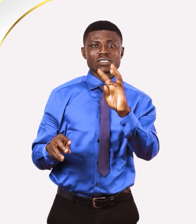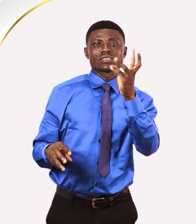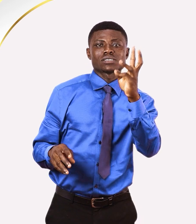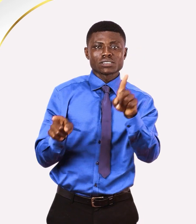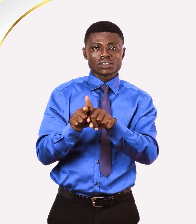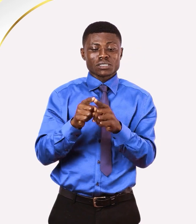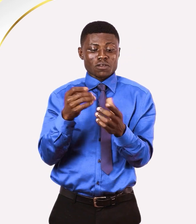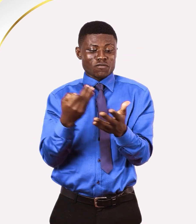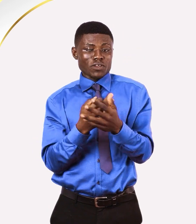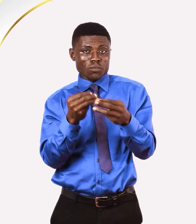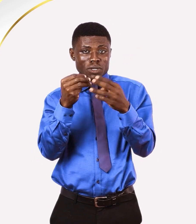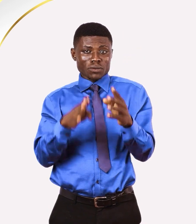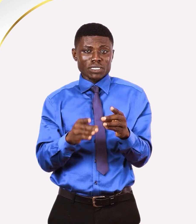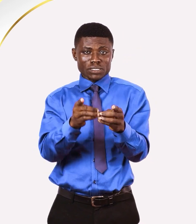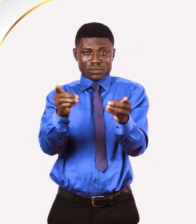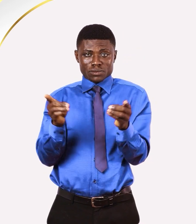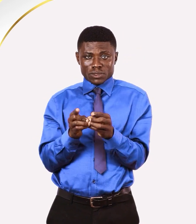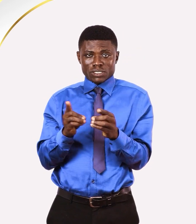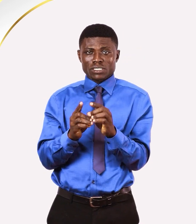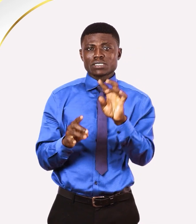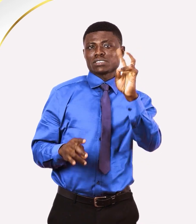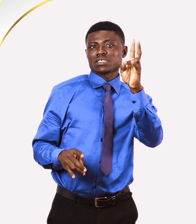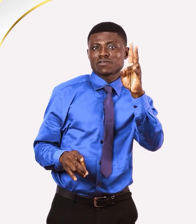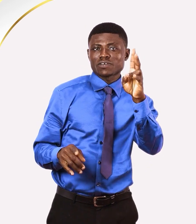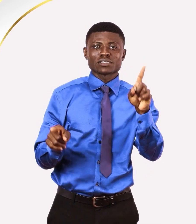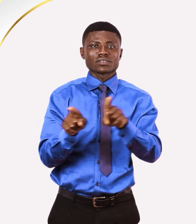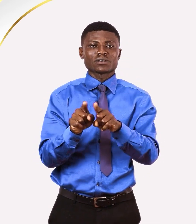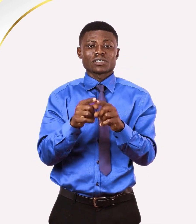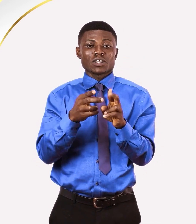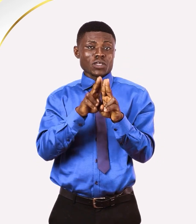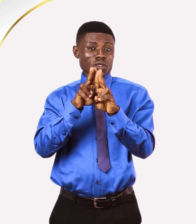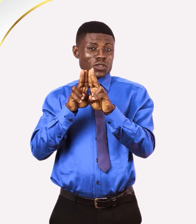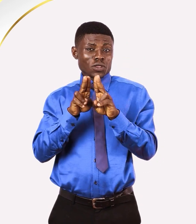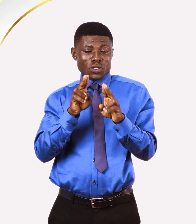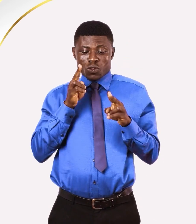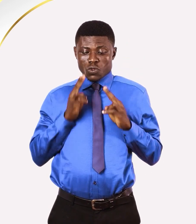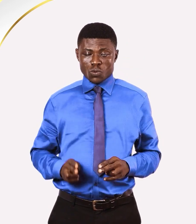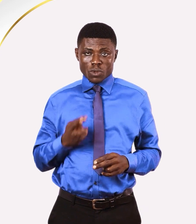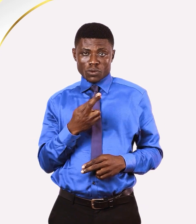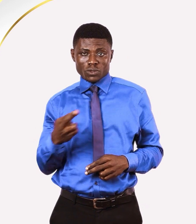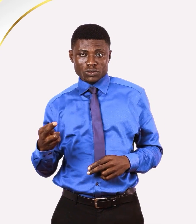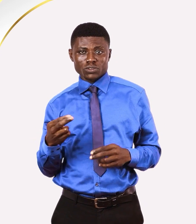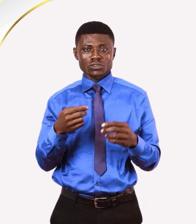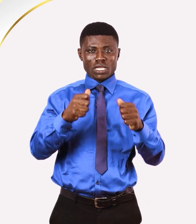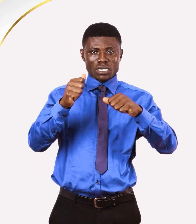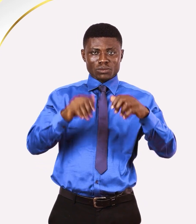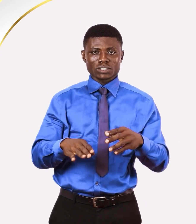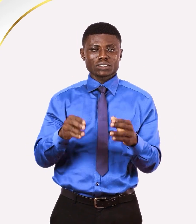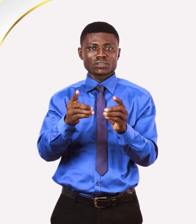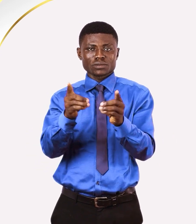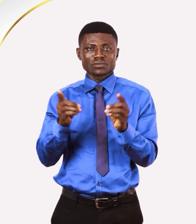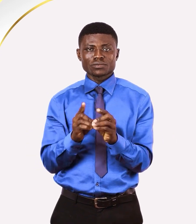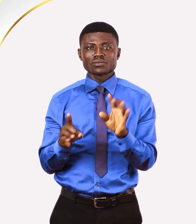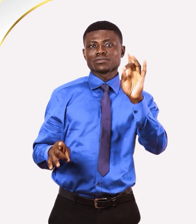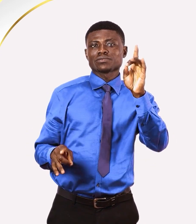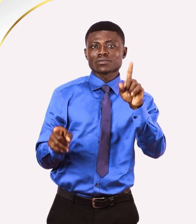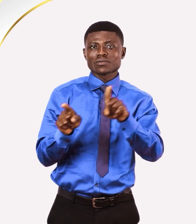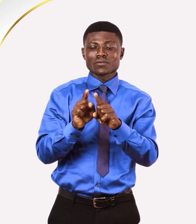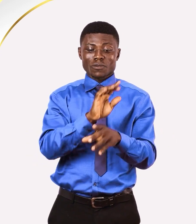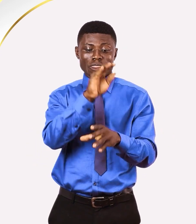6. Funds Management Department. 7. Human Resource and Administration Department.